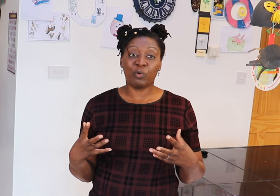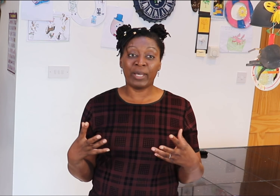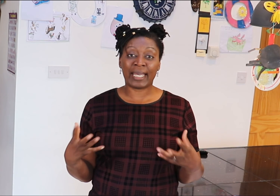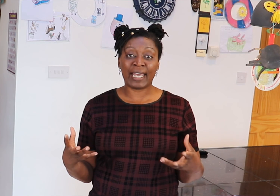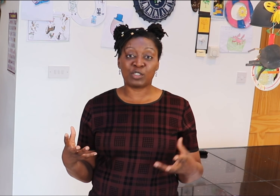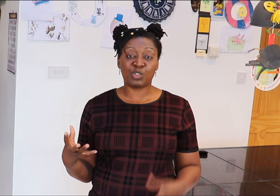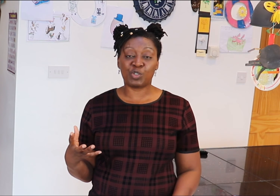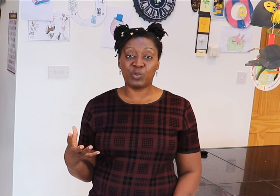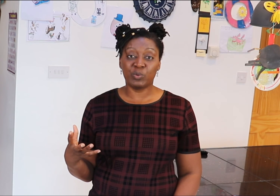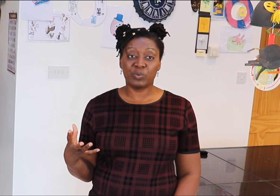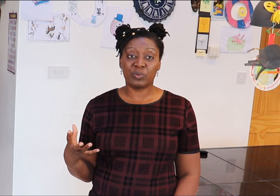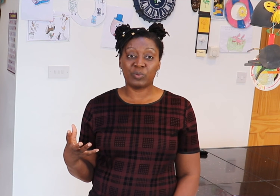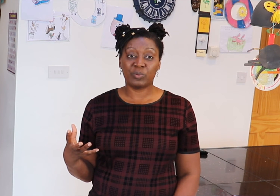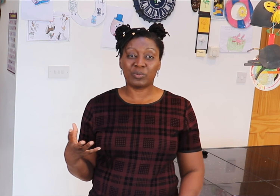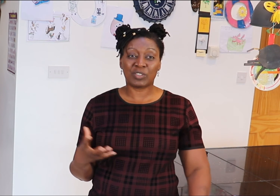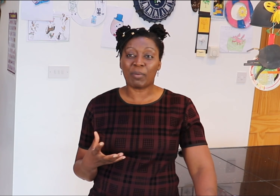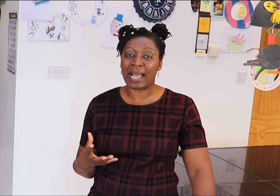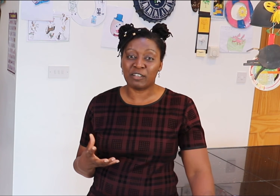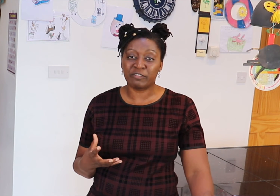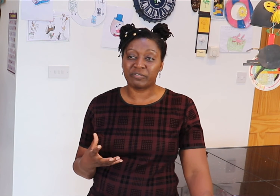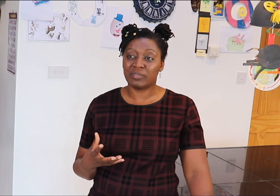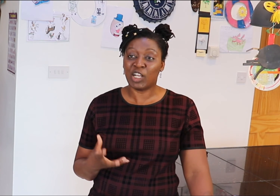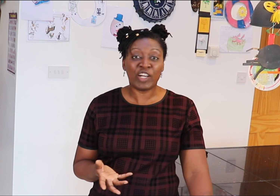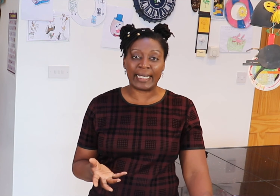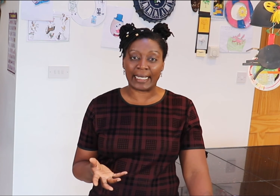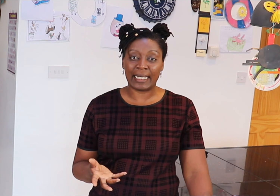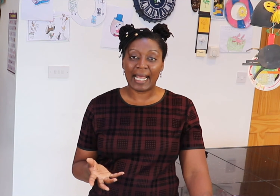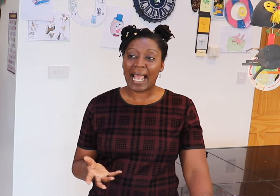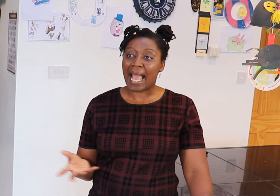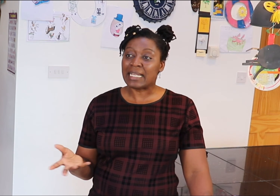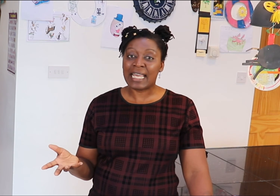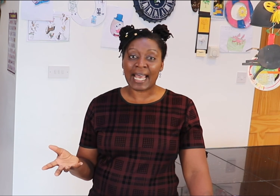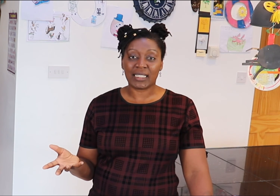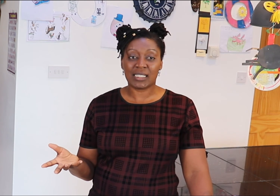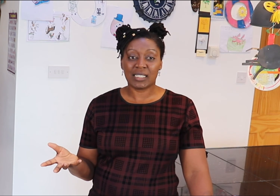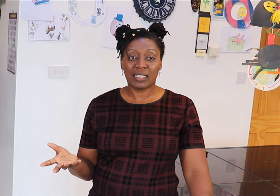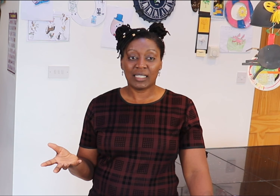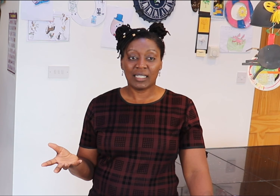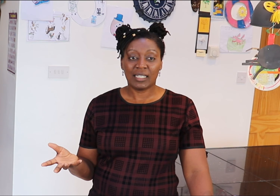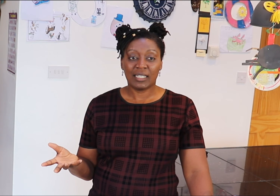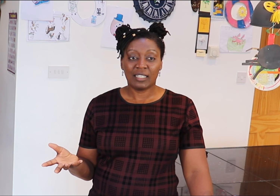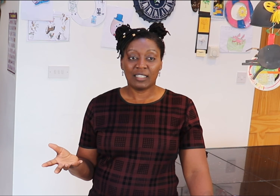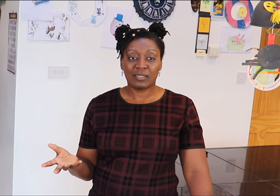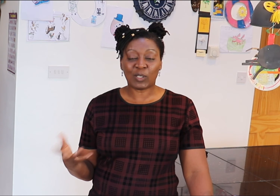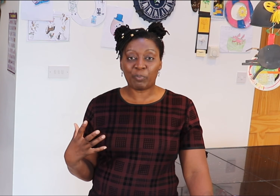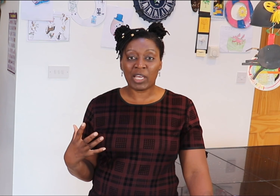we are here to do some kind of learning, and yet some of